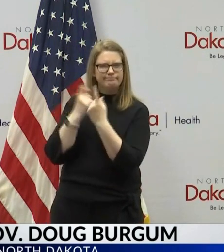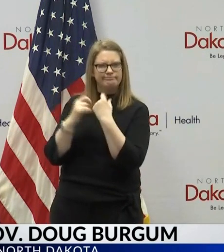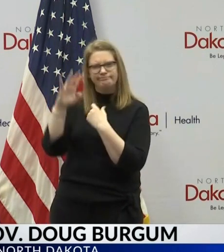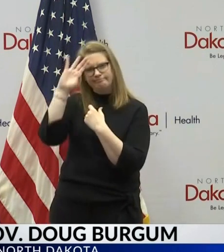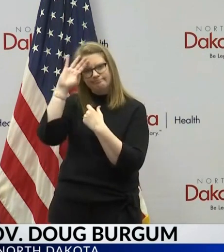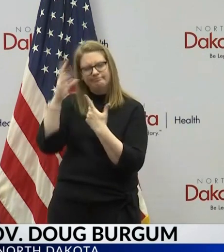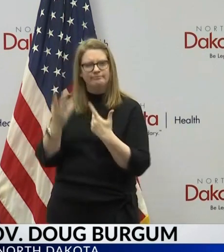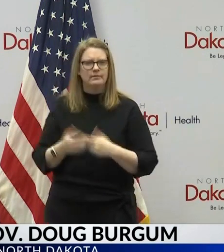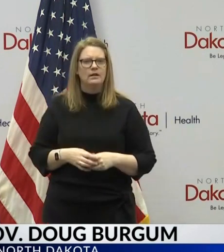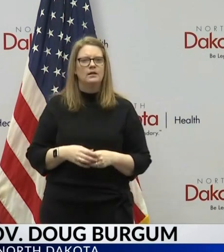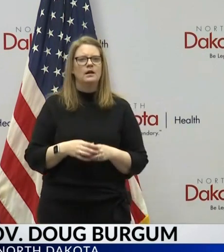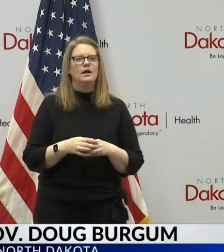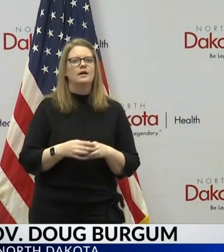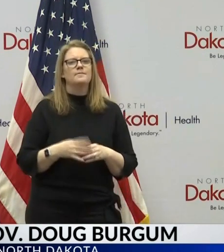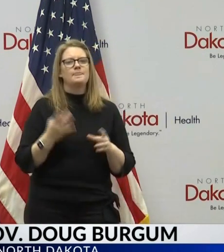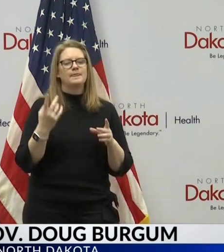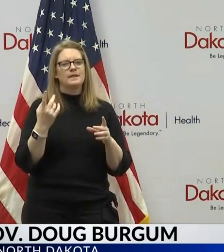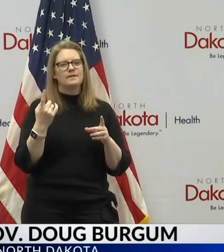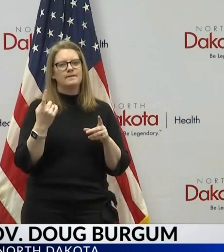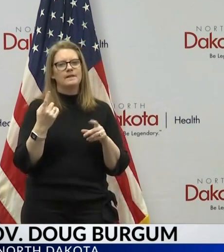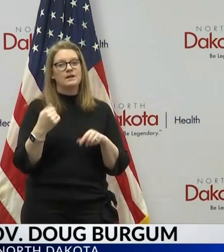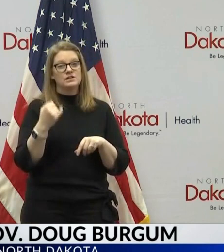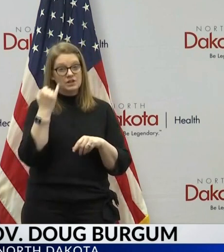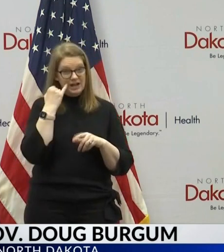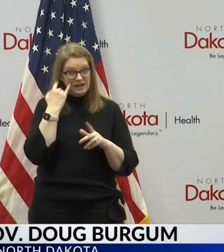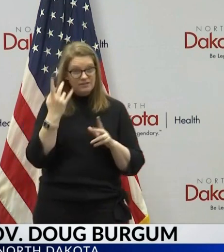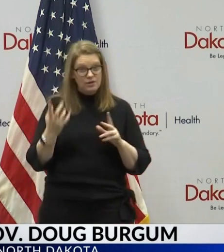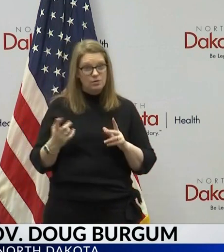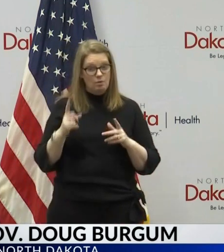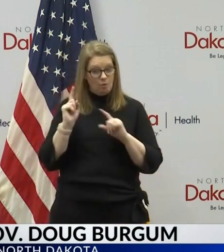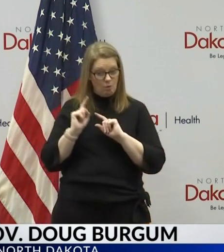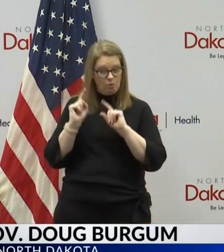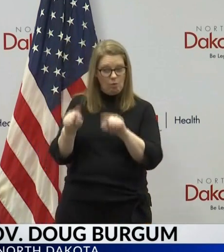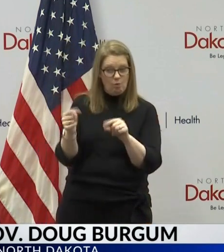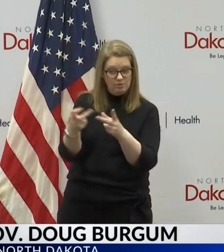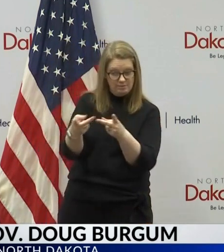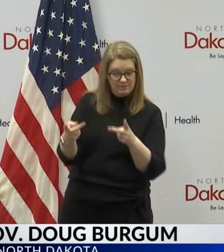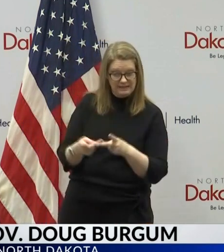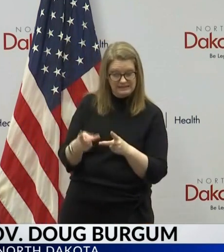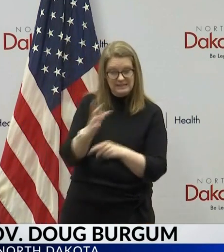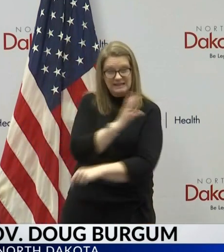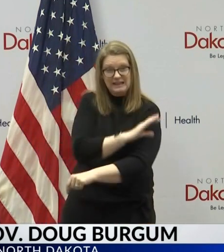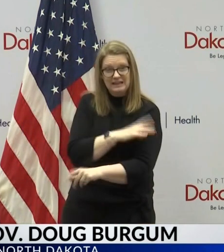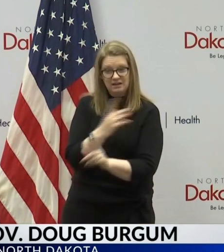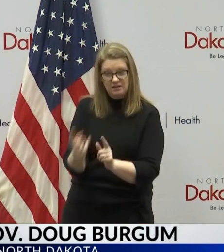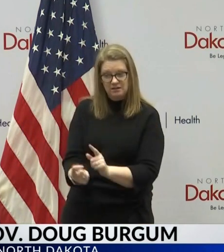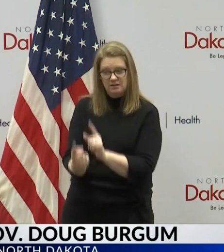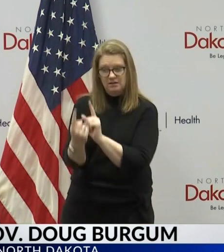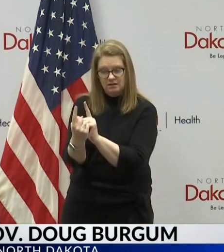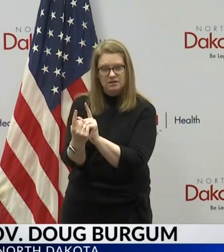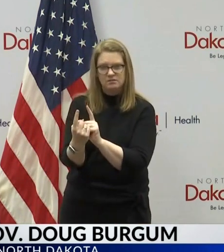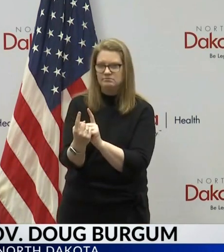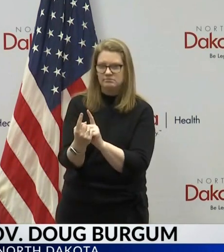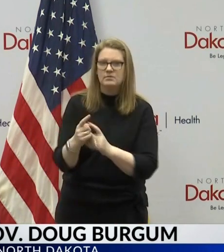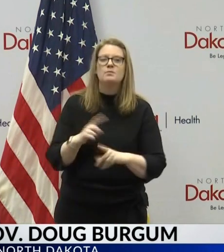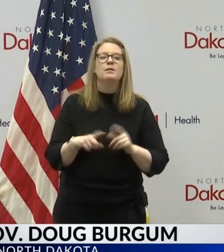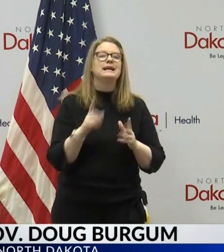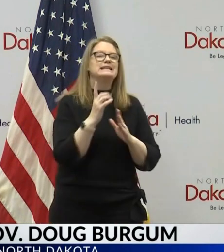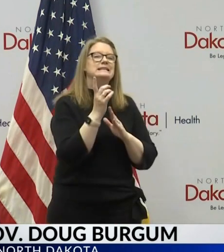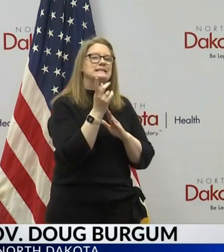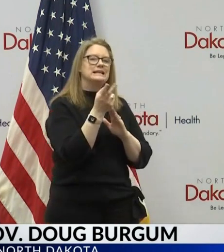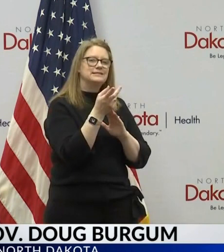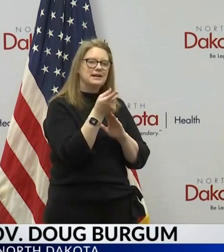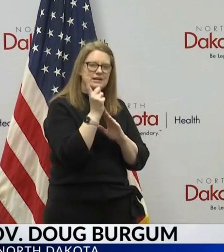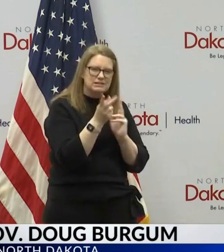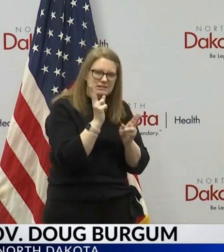Routine face-to-face outpatient visits have been suspended for a time being, but urgent and emergent care is still provided at